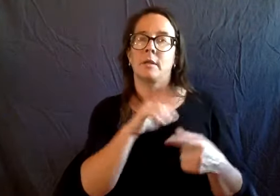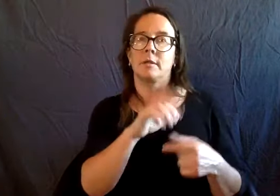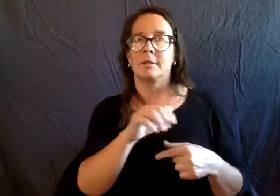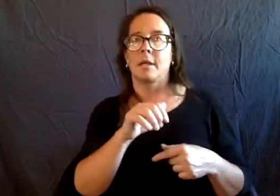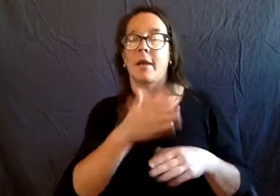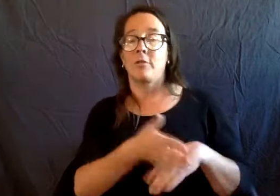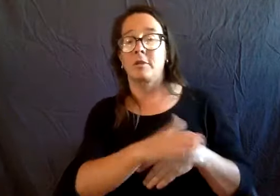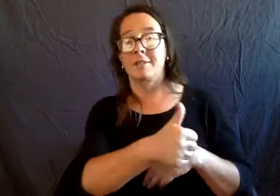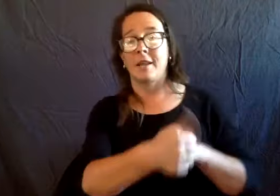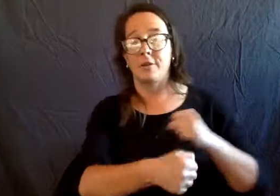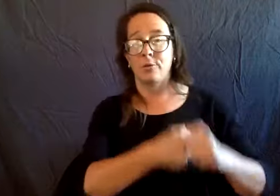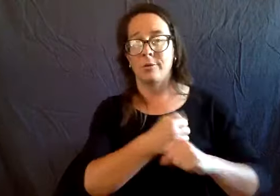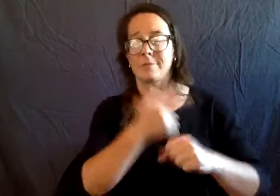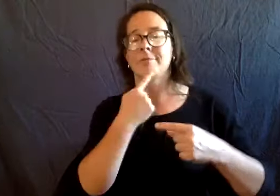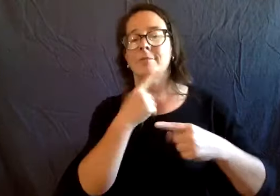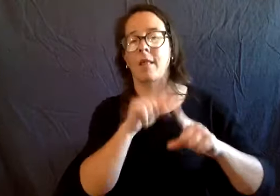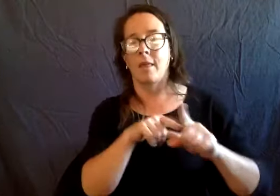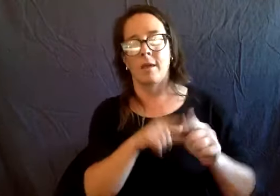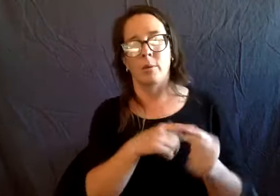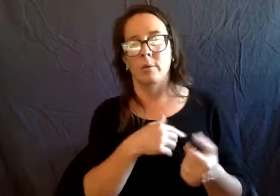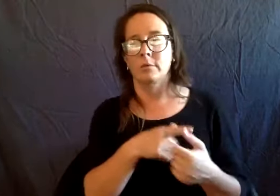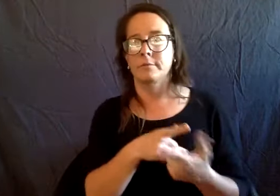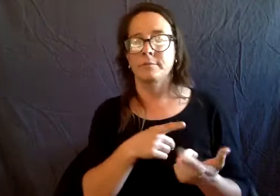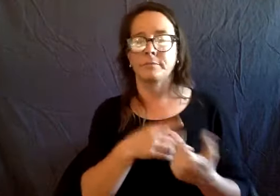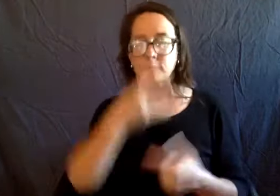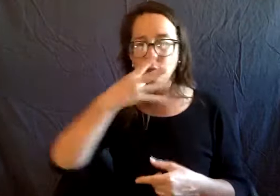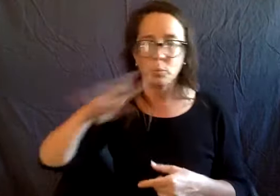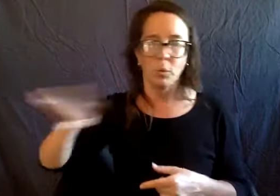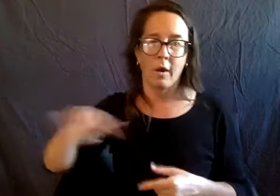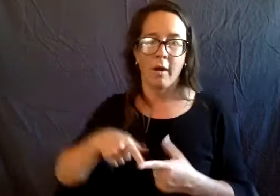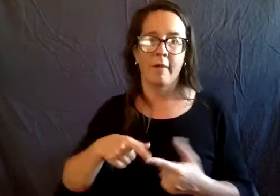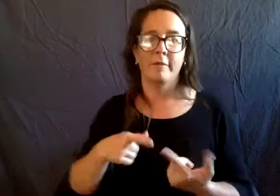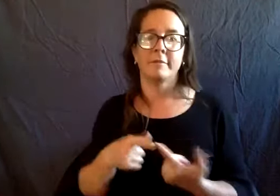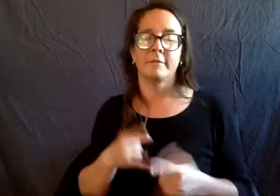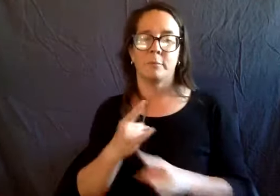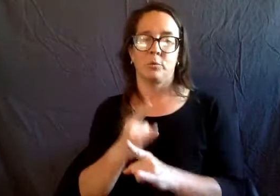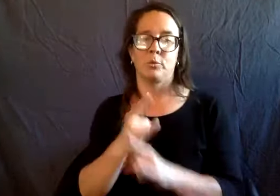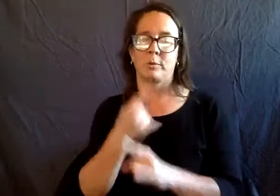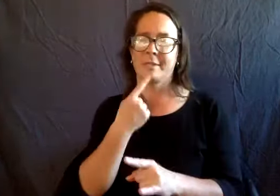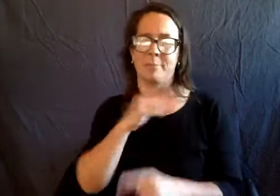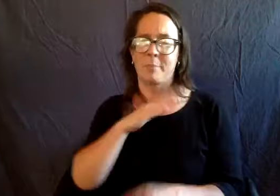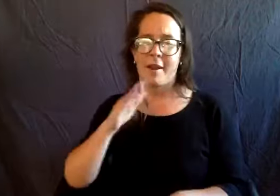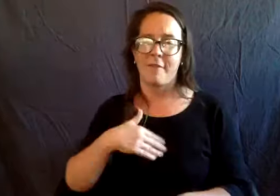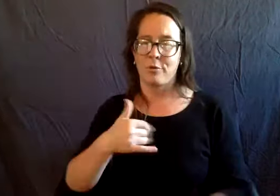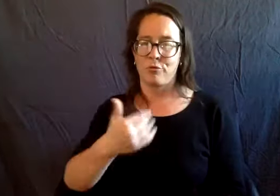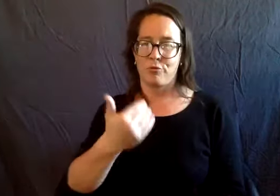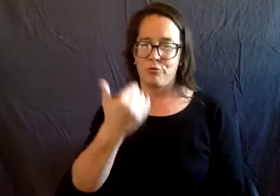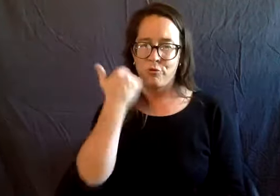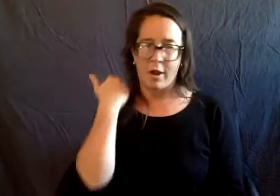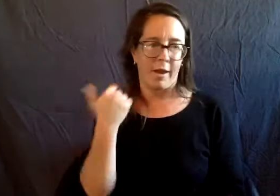And eventually I just gave up. What happened to me was I would swear off the booze. I would say, I'm never going to drink again. And I would absolutely